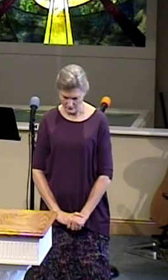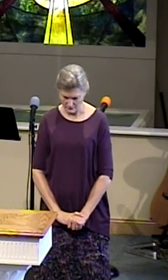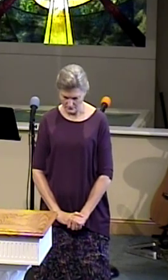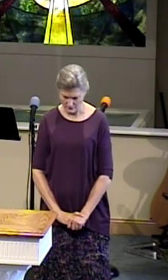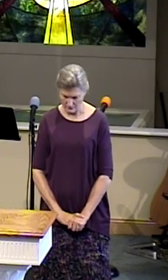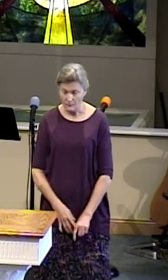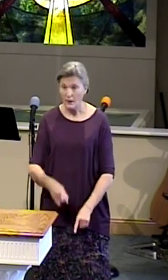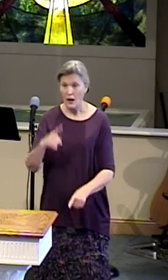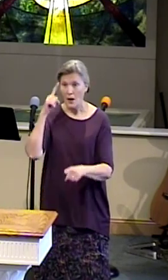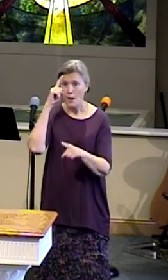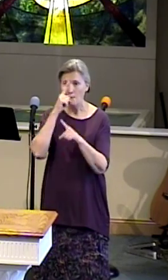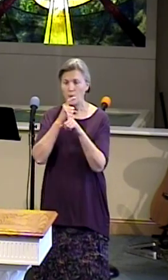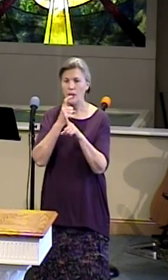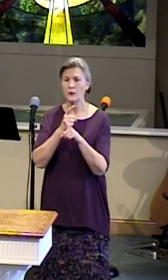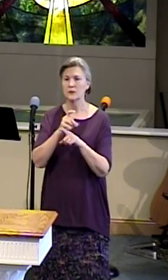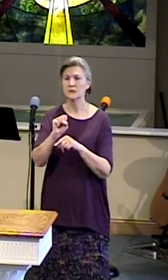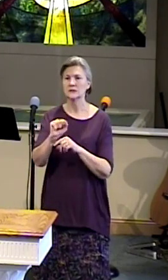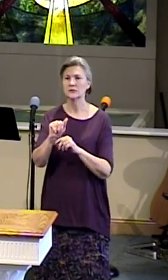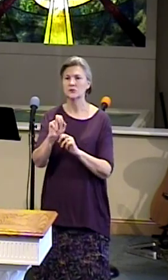Brother Saul, the Lord,